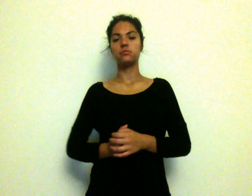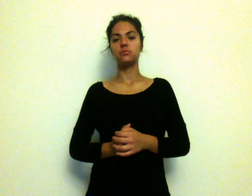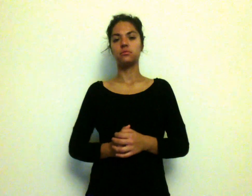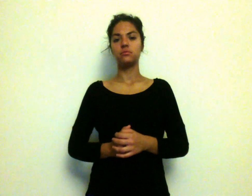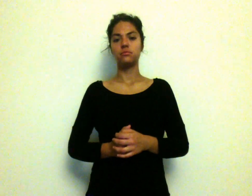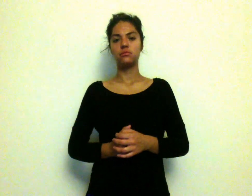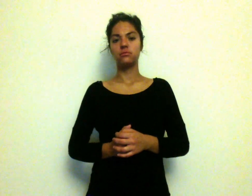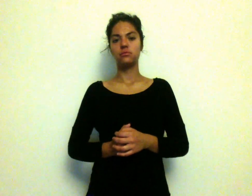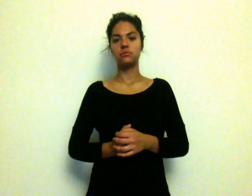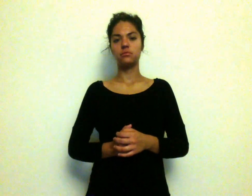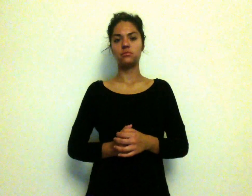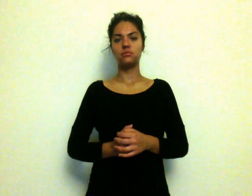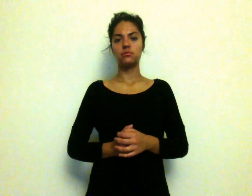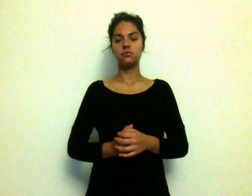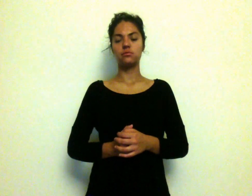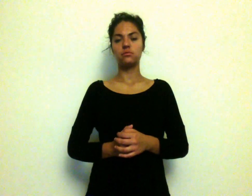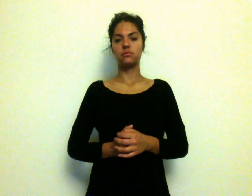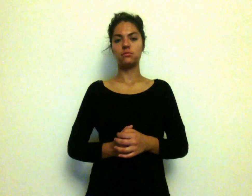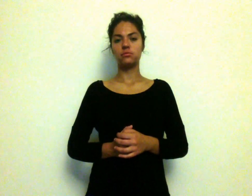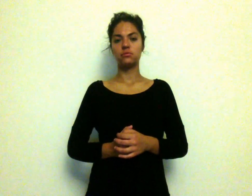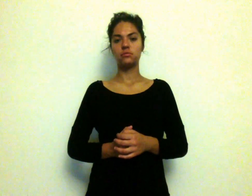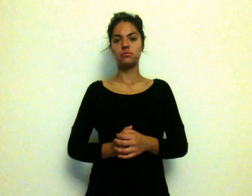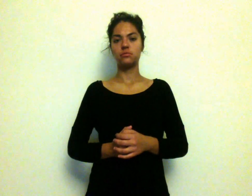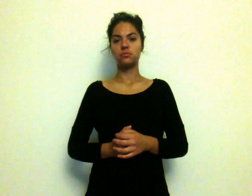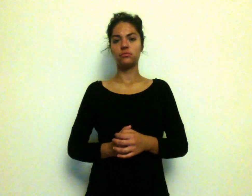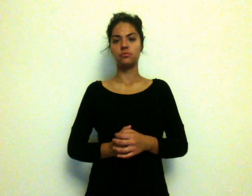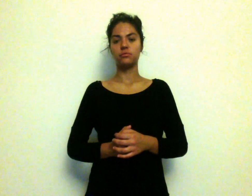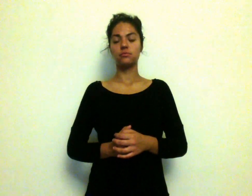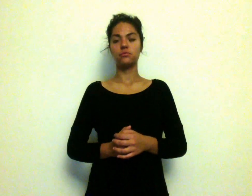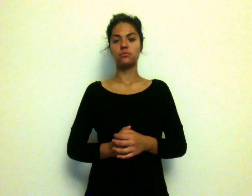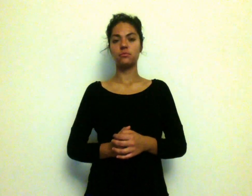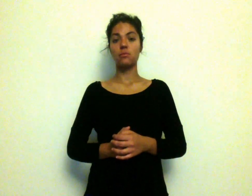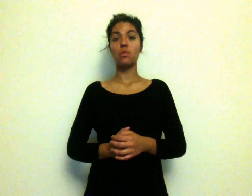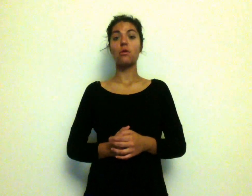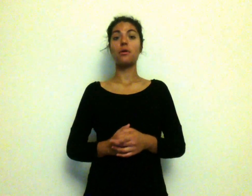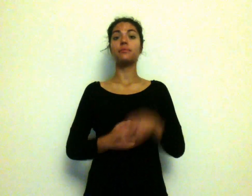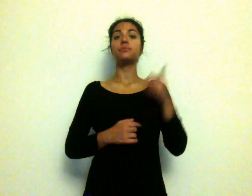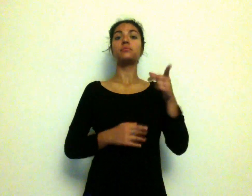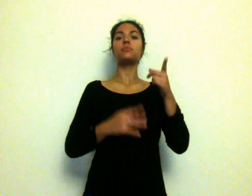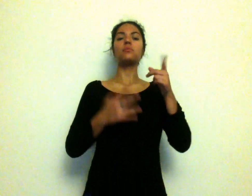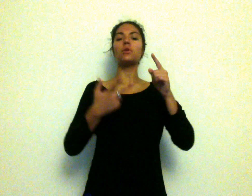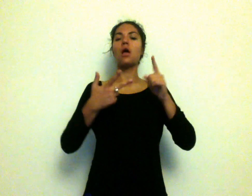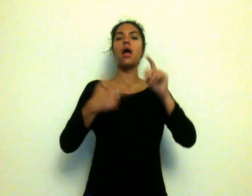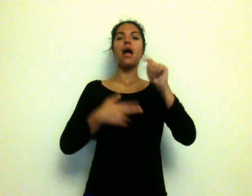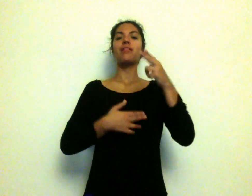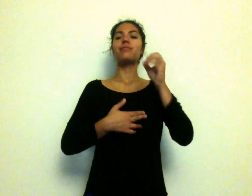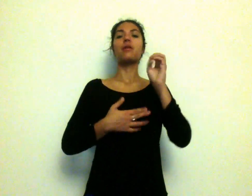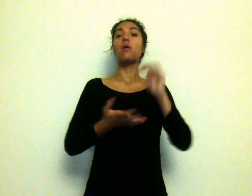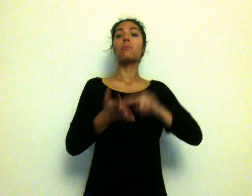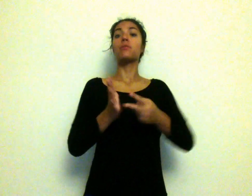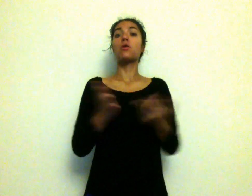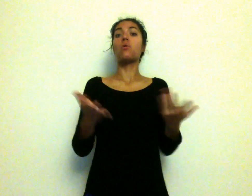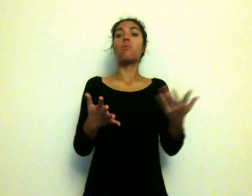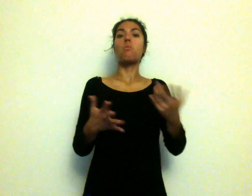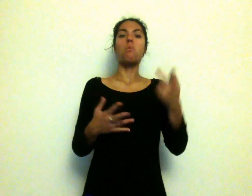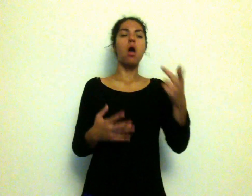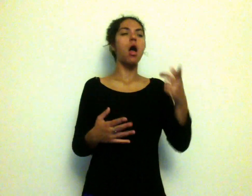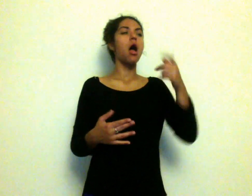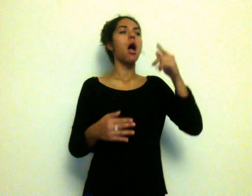the level of infusion of the reality of God is equal at the highest level as there